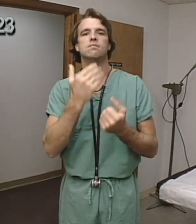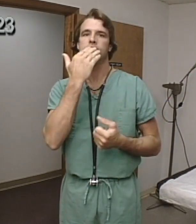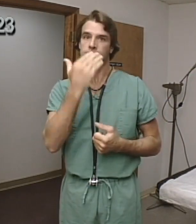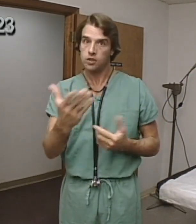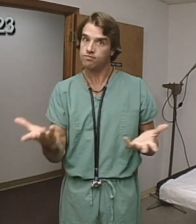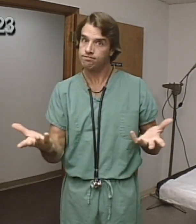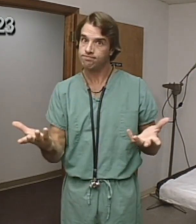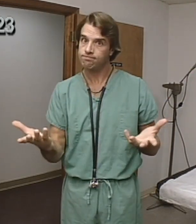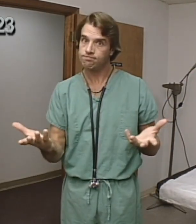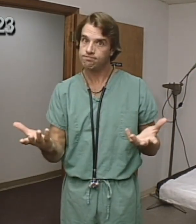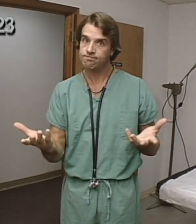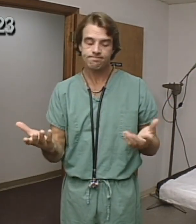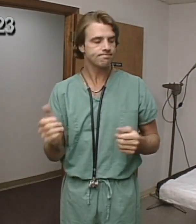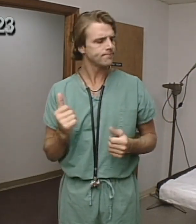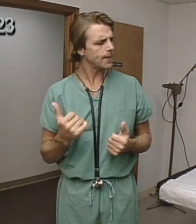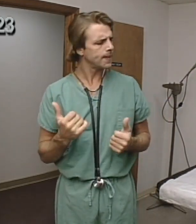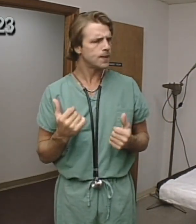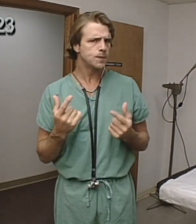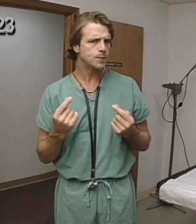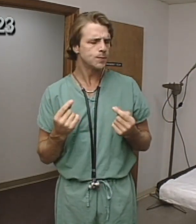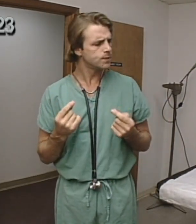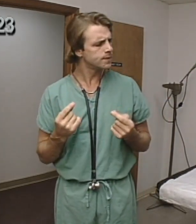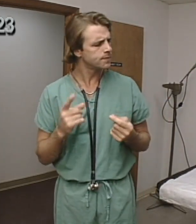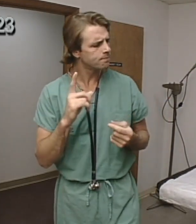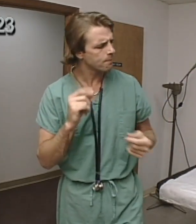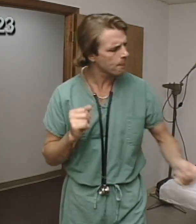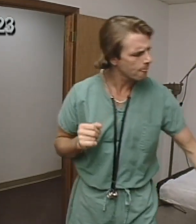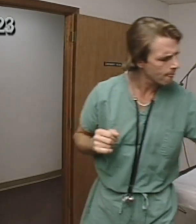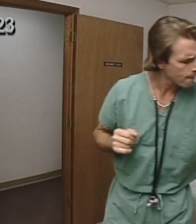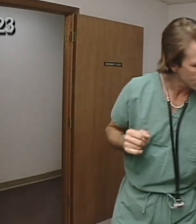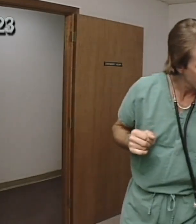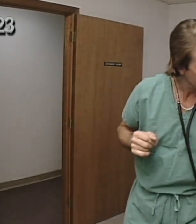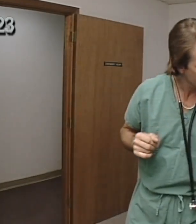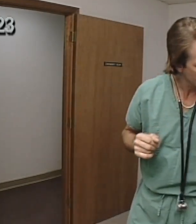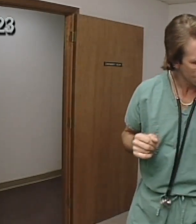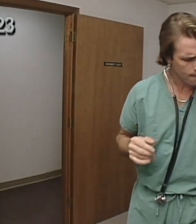community. And that's great. Now, what shall I do now?